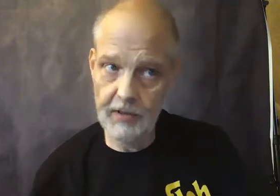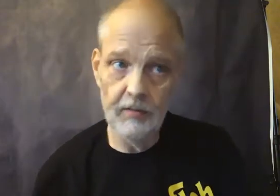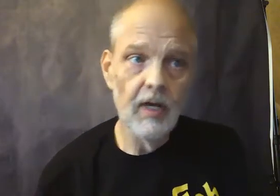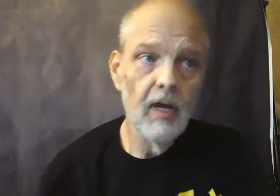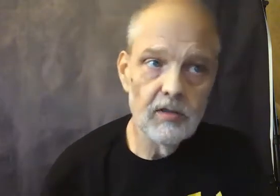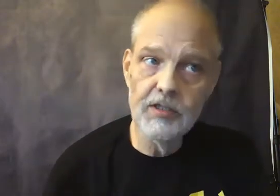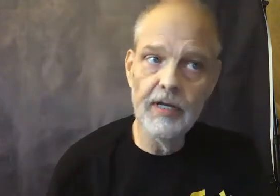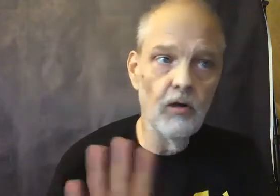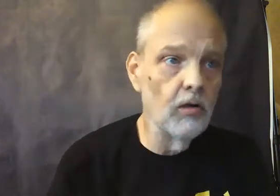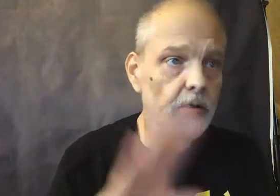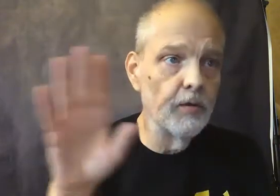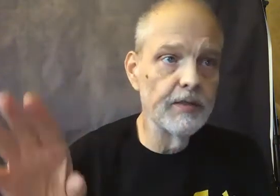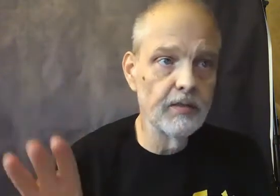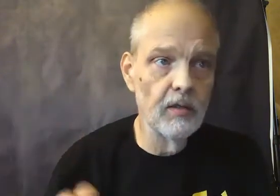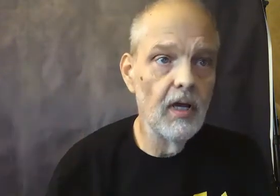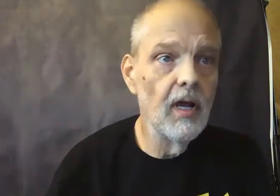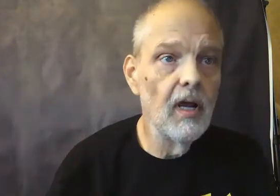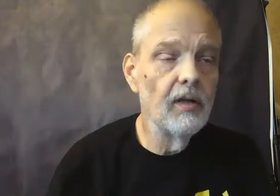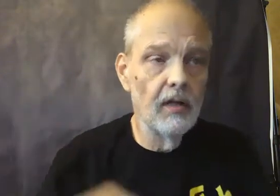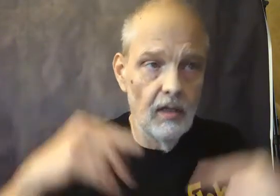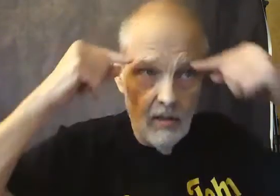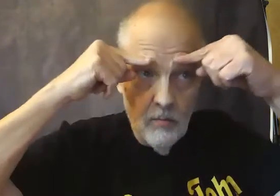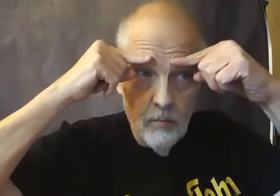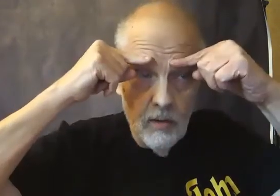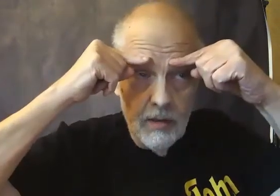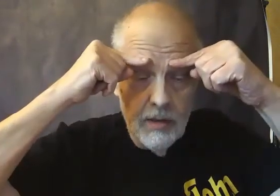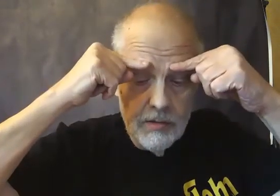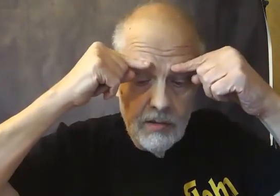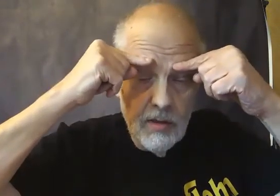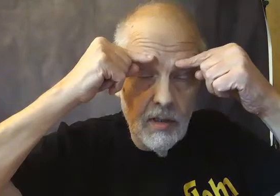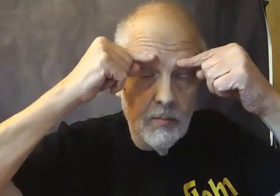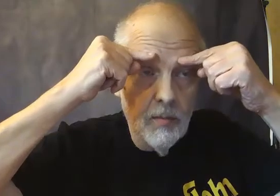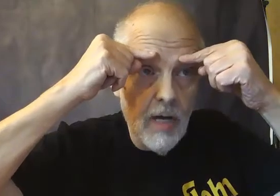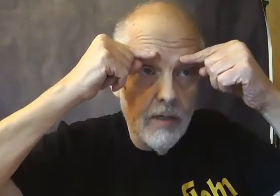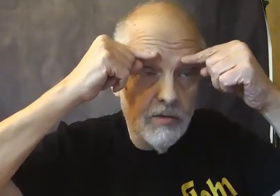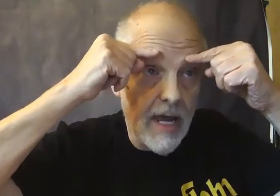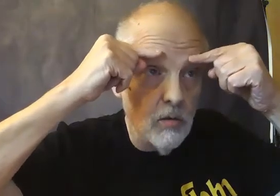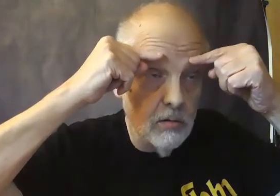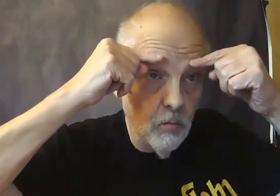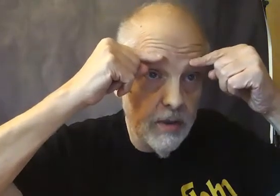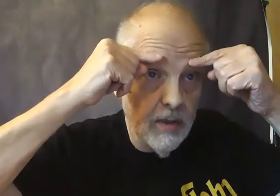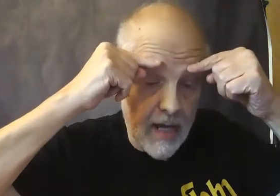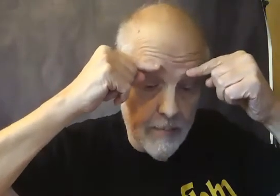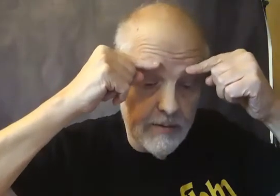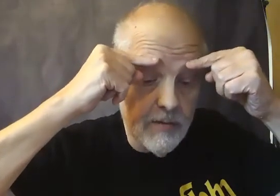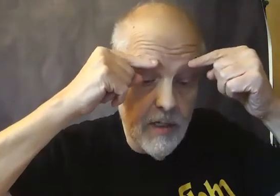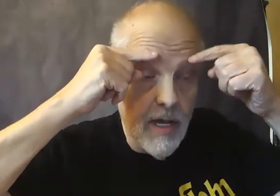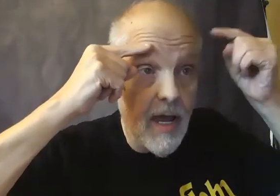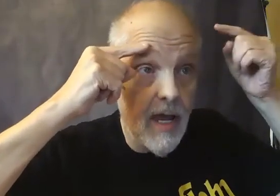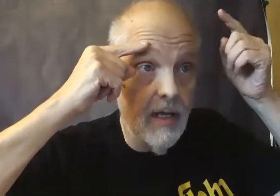Again, just like all WH, it is eyebrows down when it happens, and